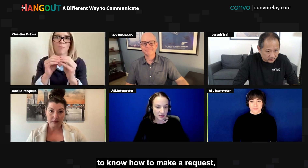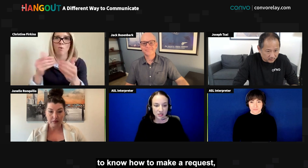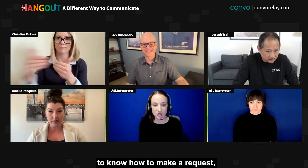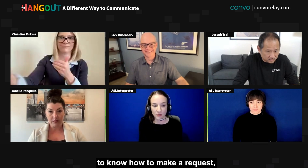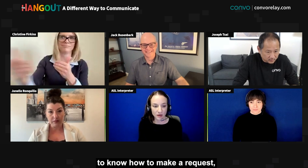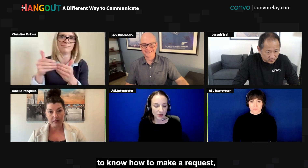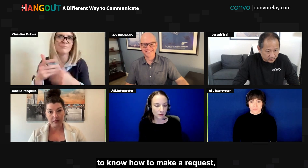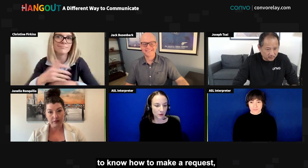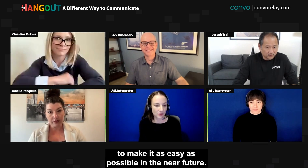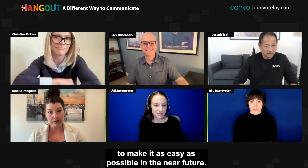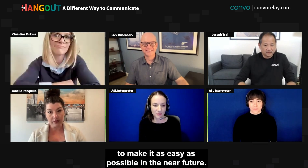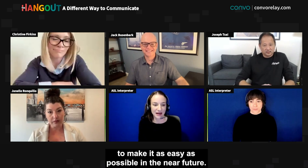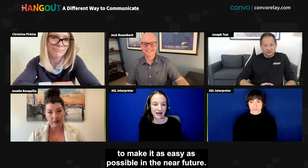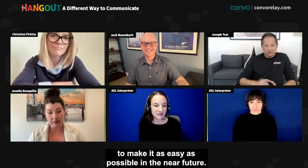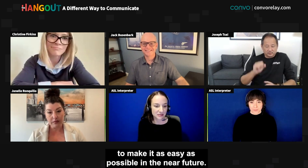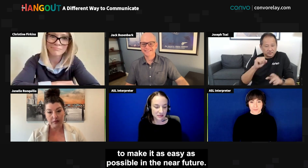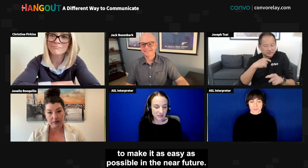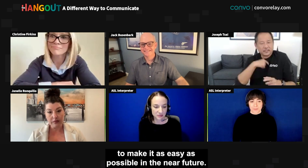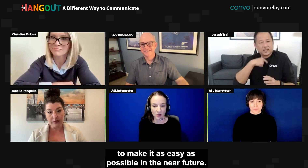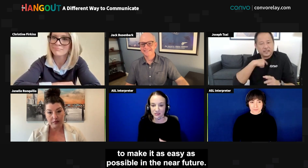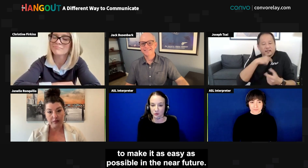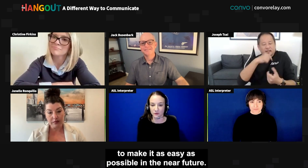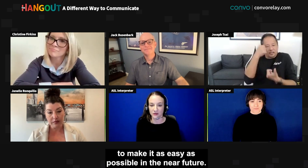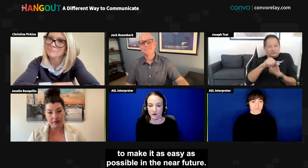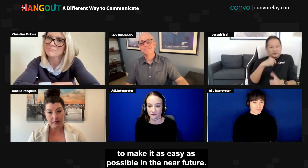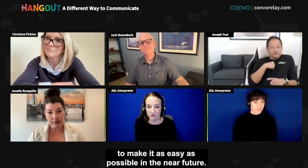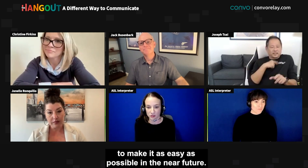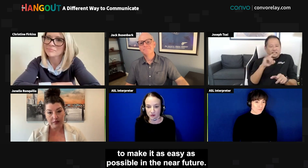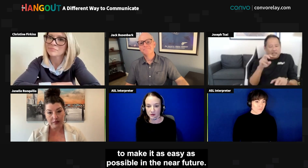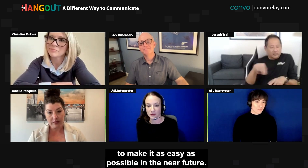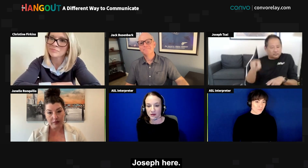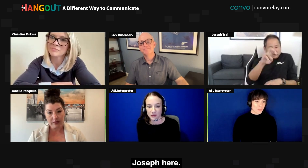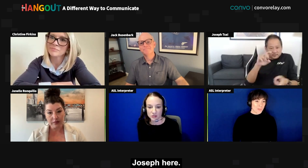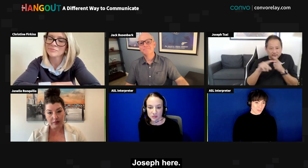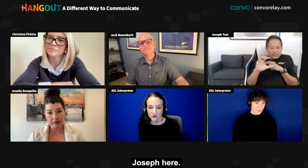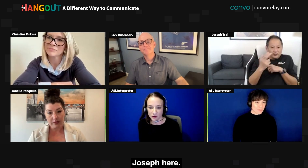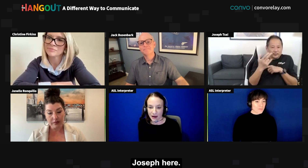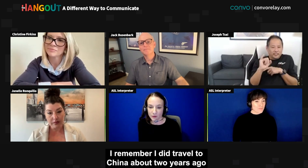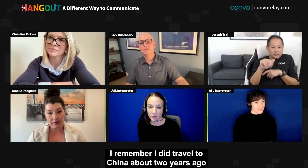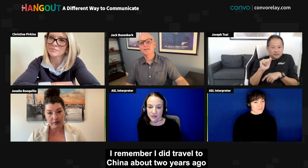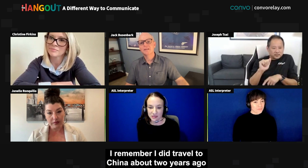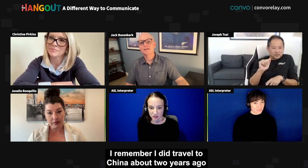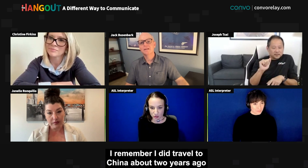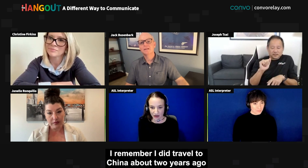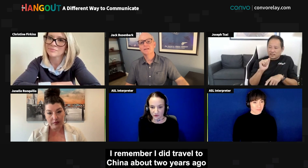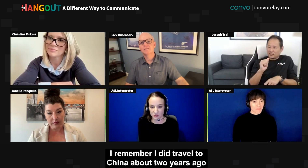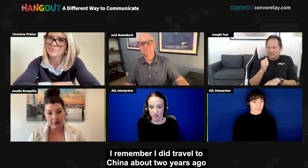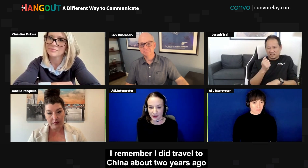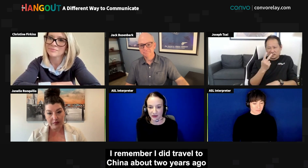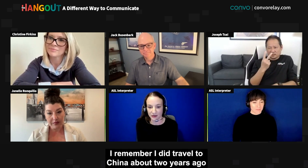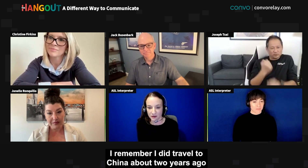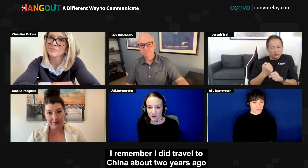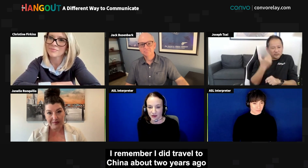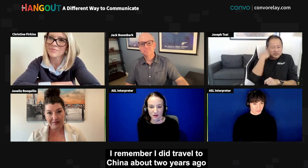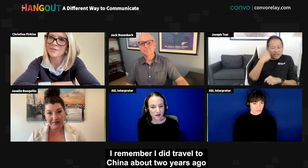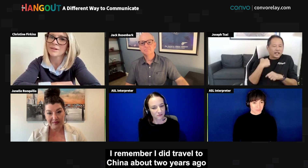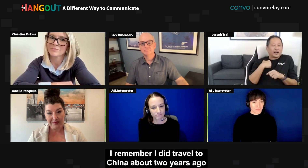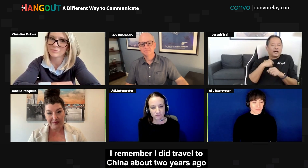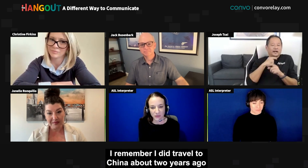to know how to make a request, to make it as easy as possible in the near future. And Joseph here, I remember I did travel to China about